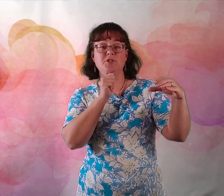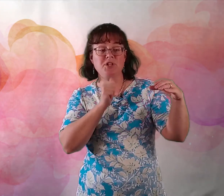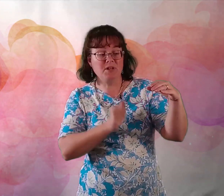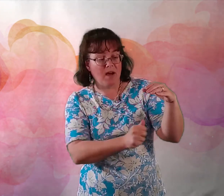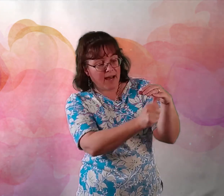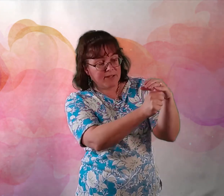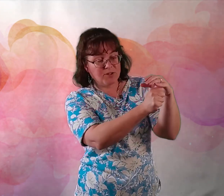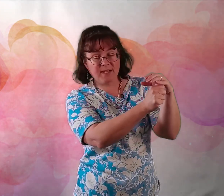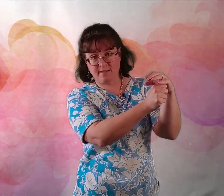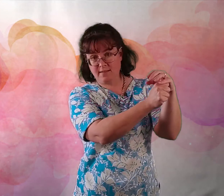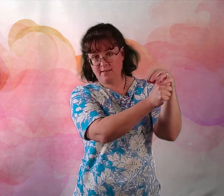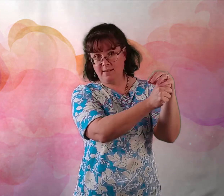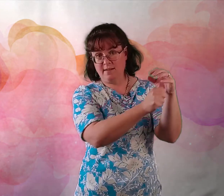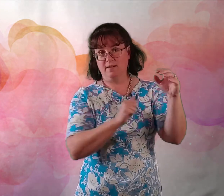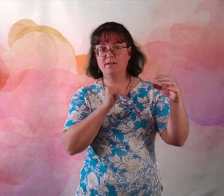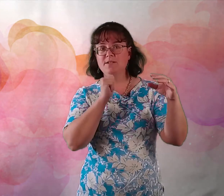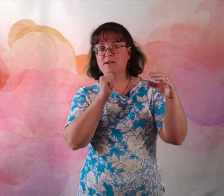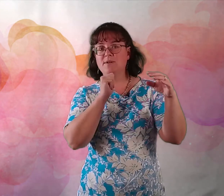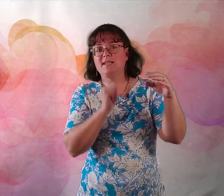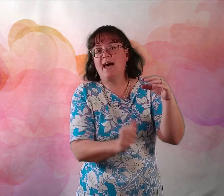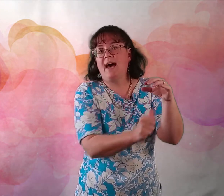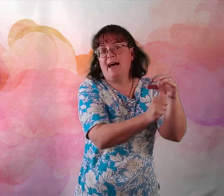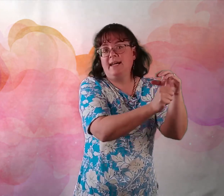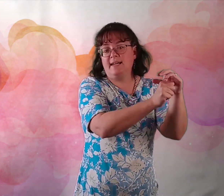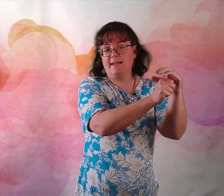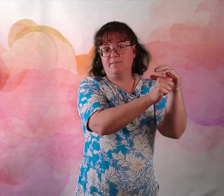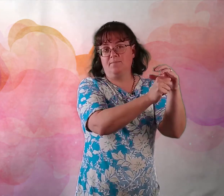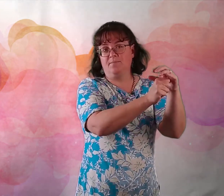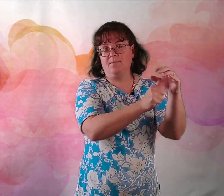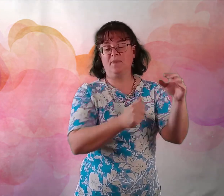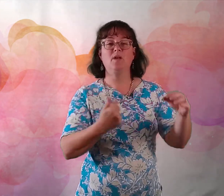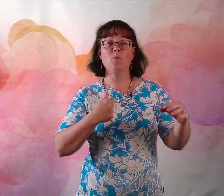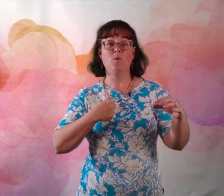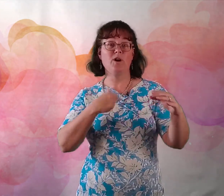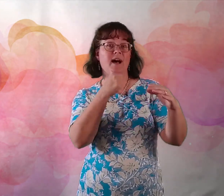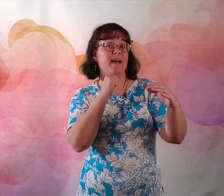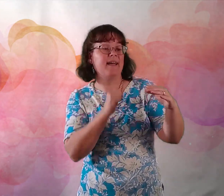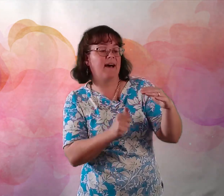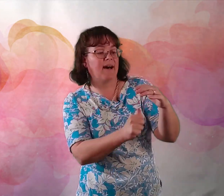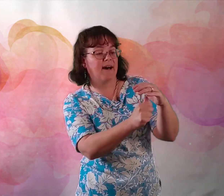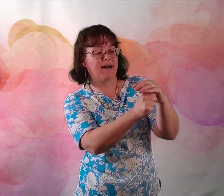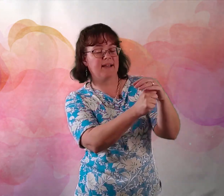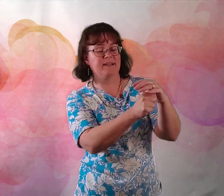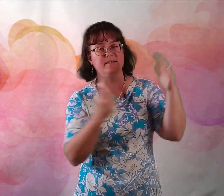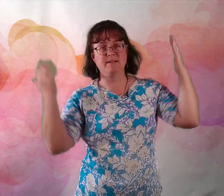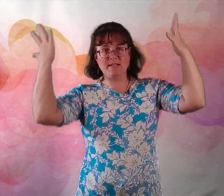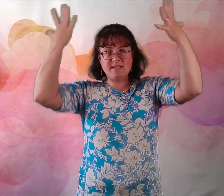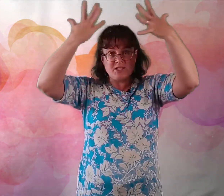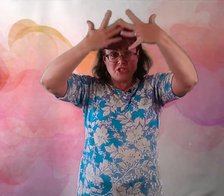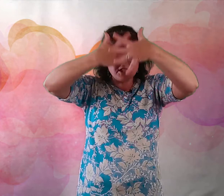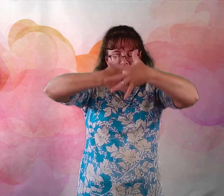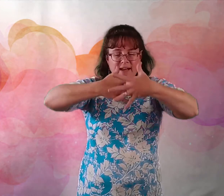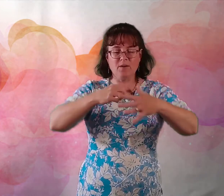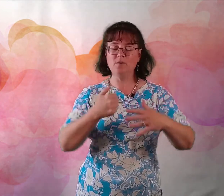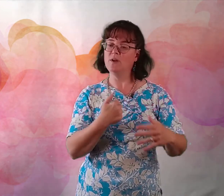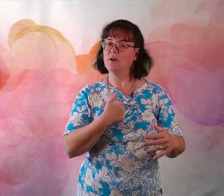chin underneath. So it's hiding, where I hide. That's the shadow